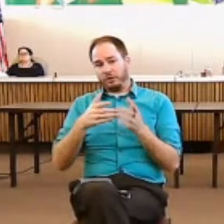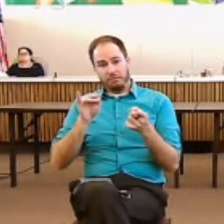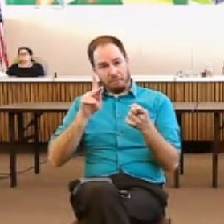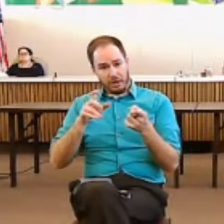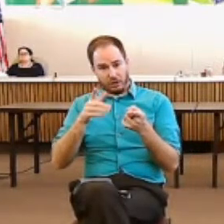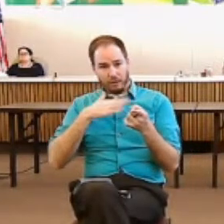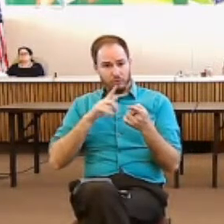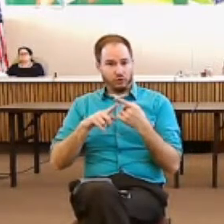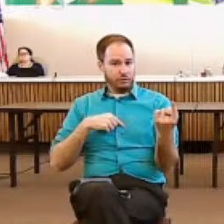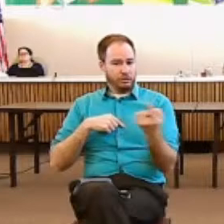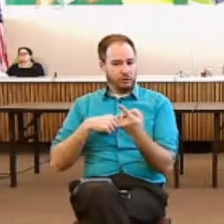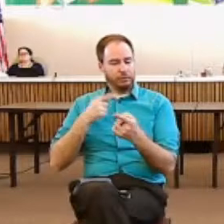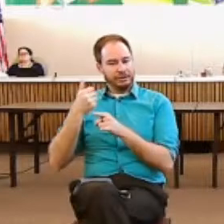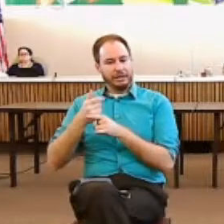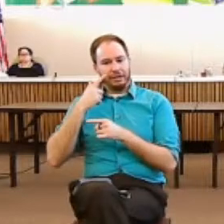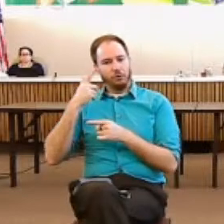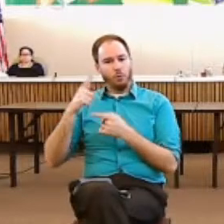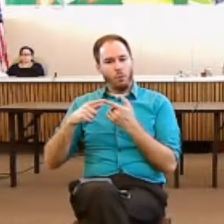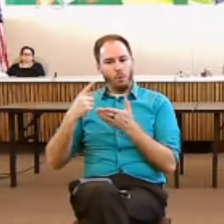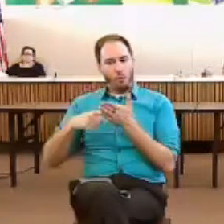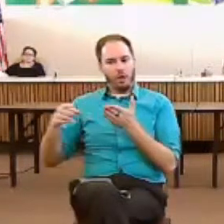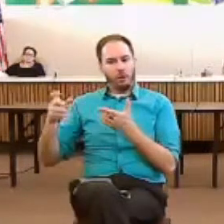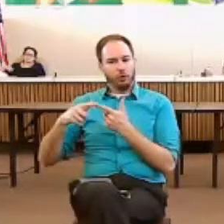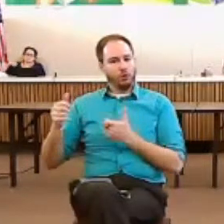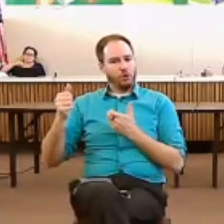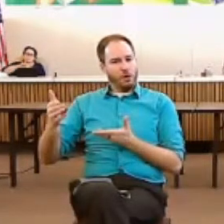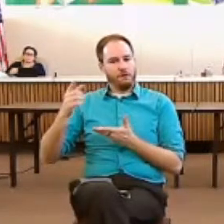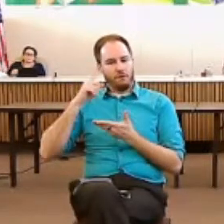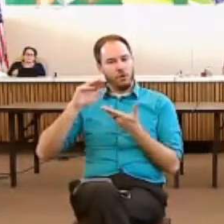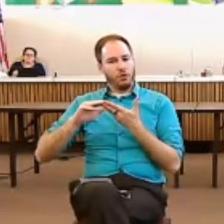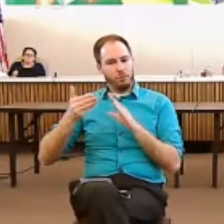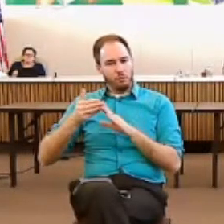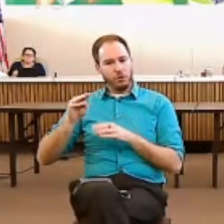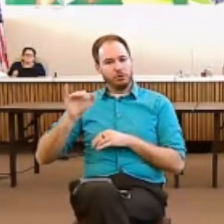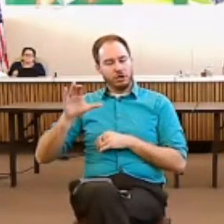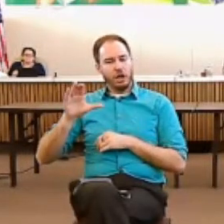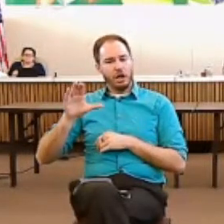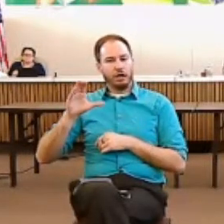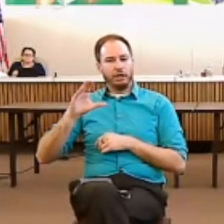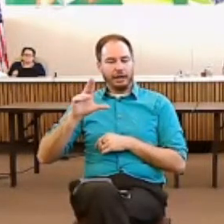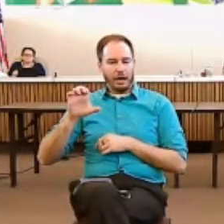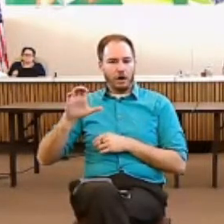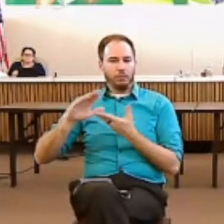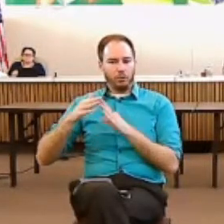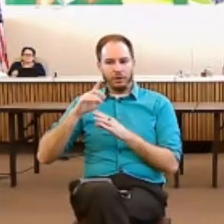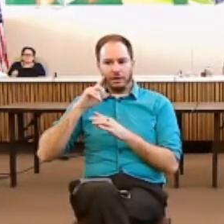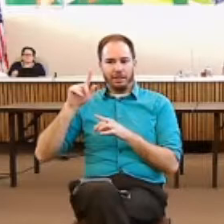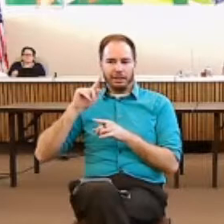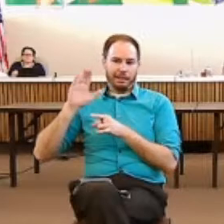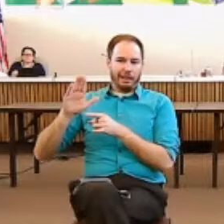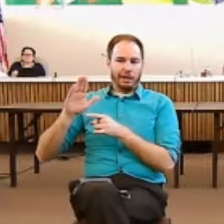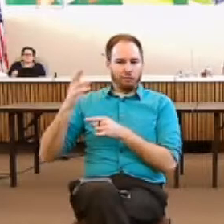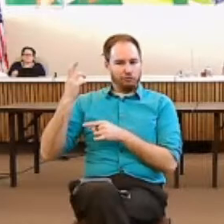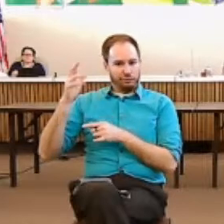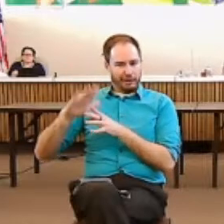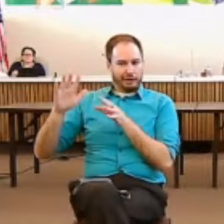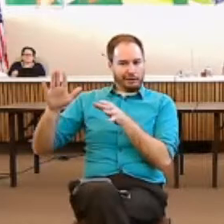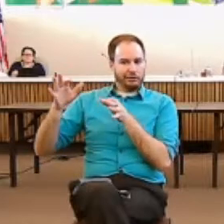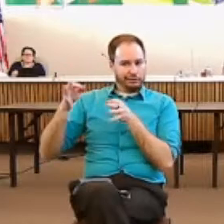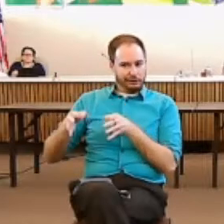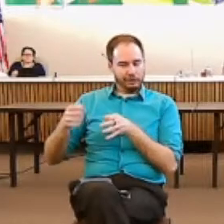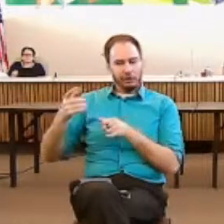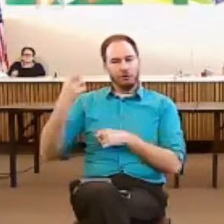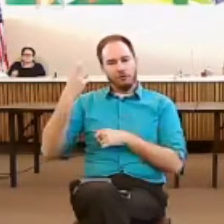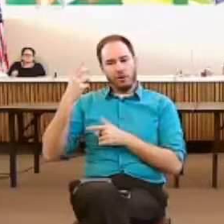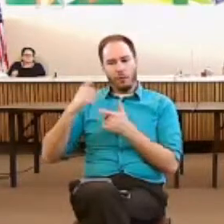chime in, I would say that it's one of the amenities that they want to offer to the Masonic care community that is their business, so they